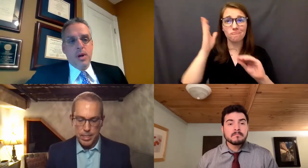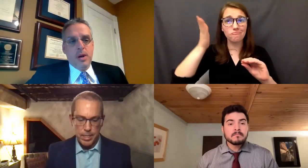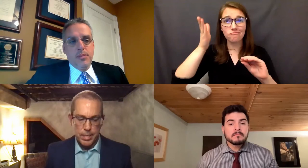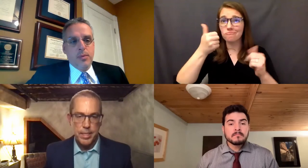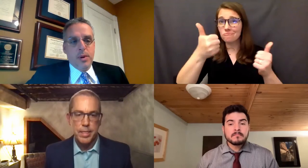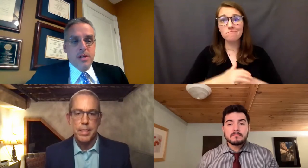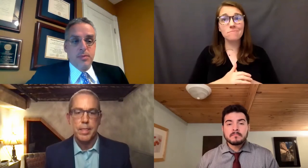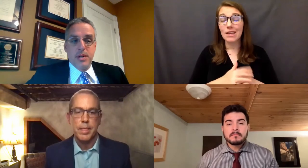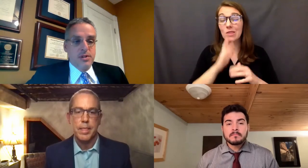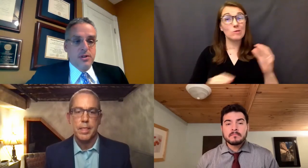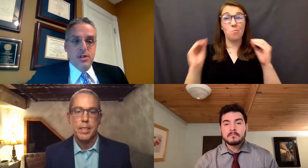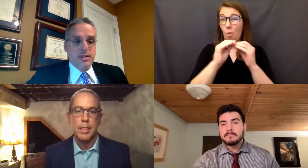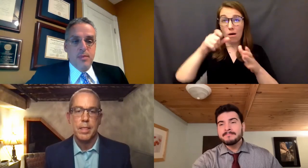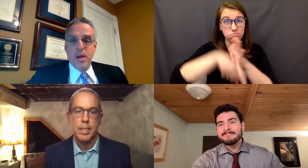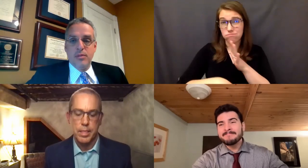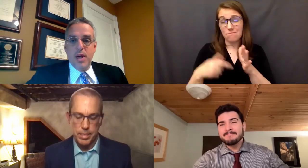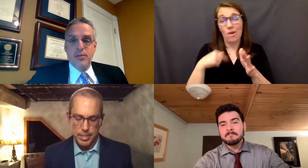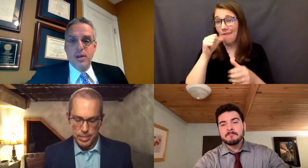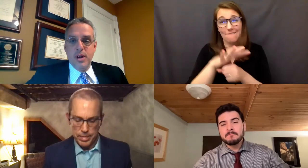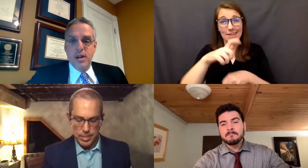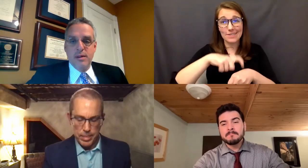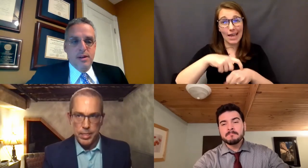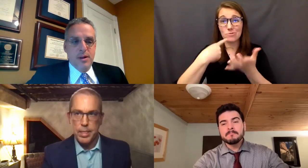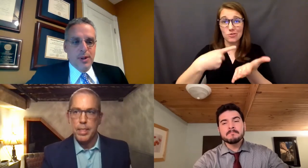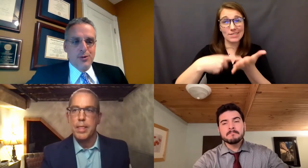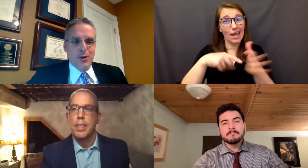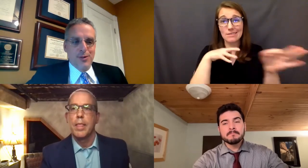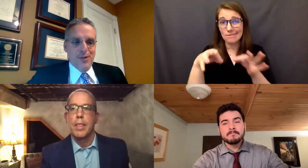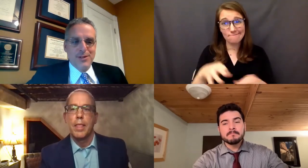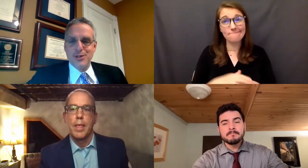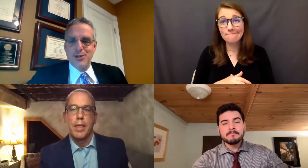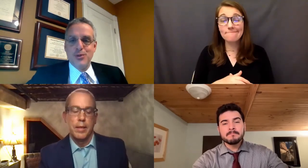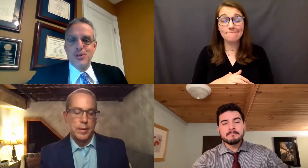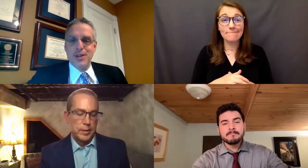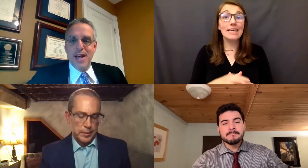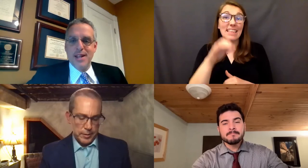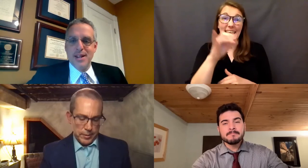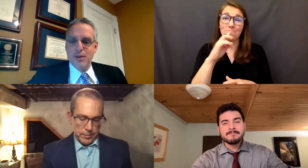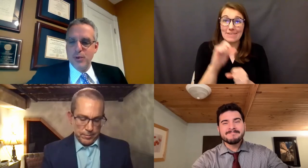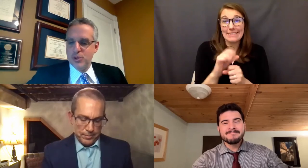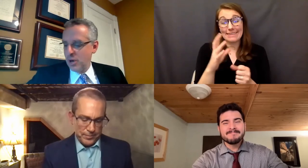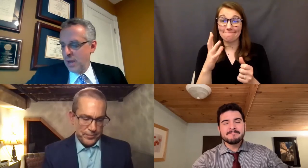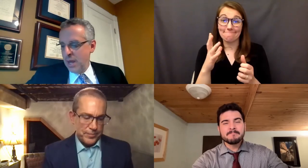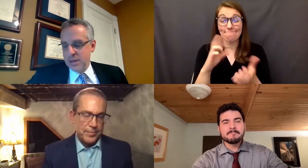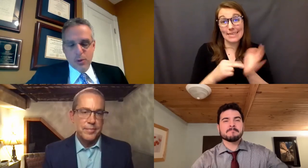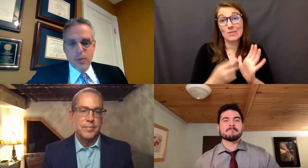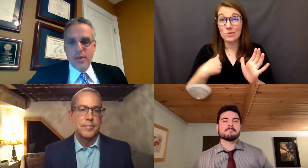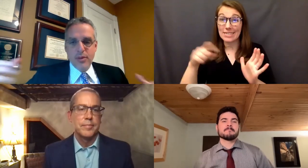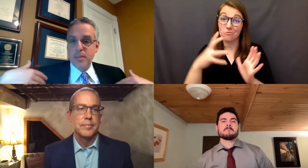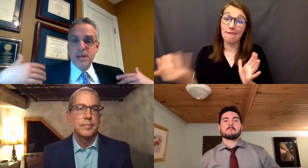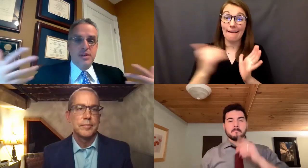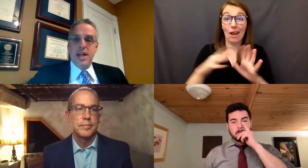more than we could possibly discuss in the time we have left. And it really sort of invites us to do this again in the near future.